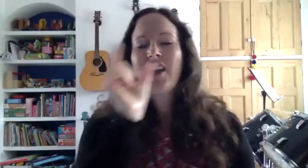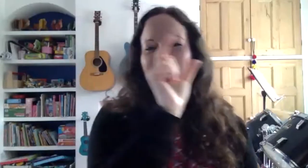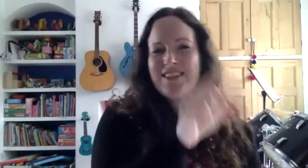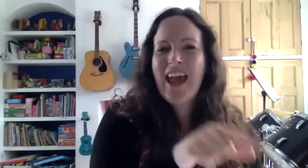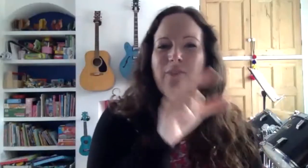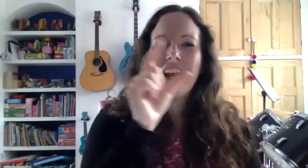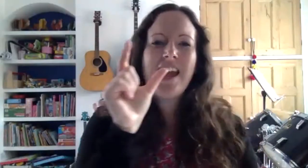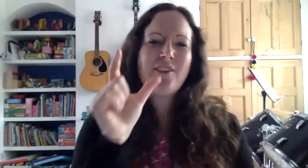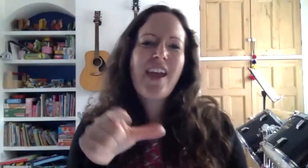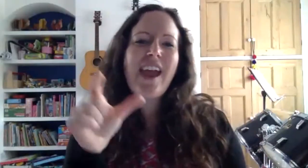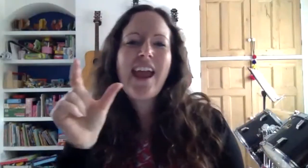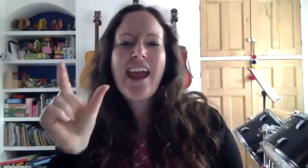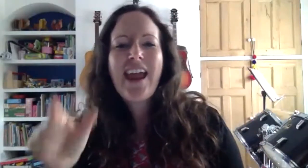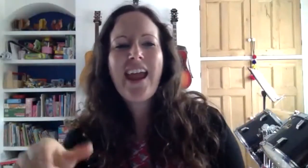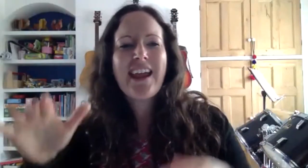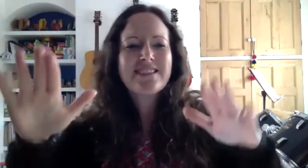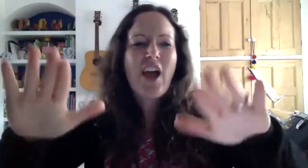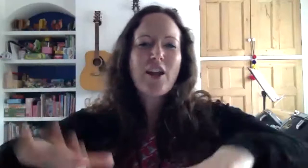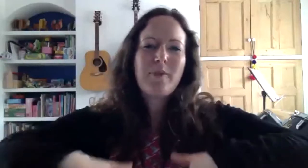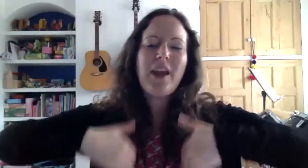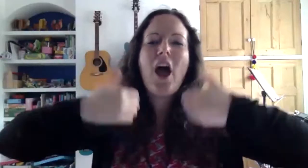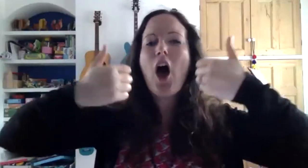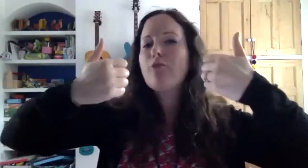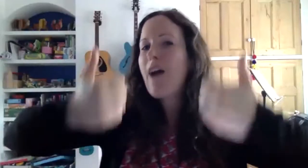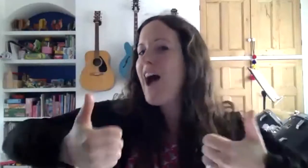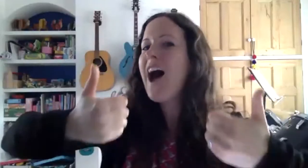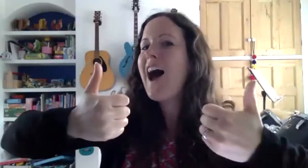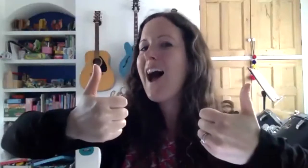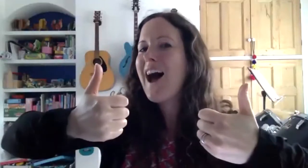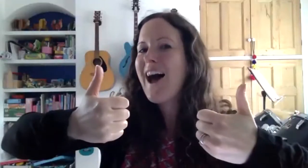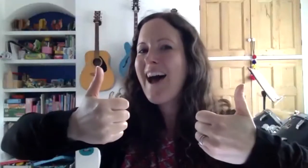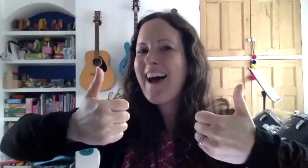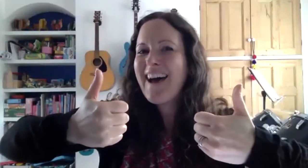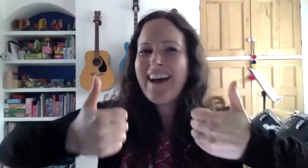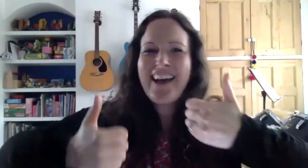thing, 'cause every little thing is gonna be